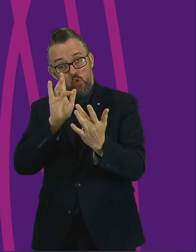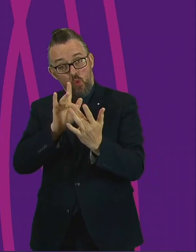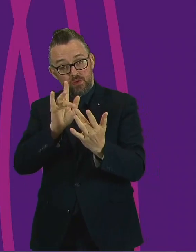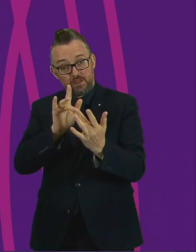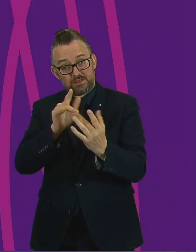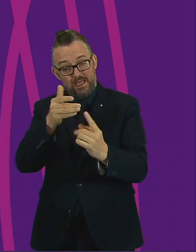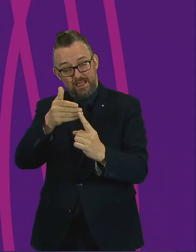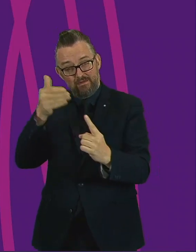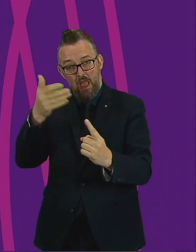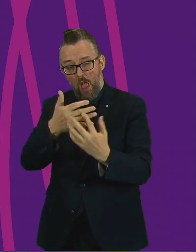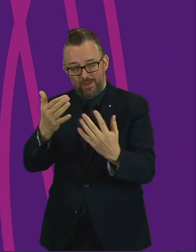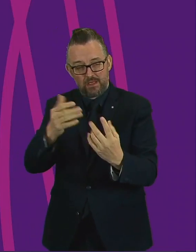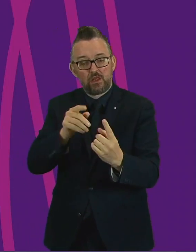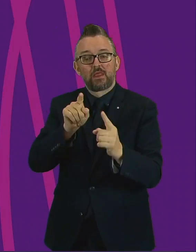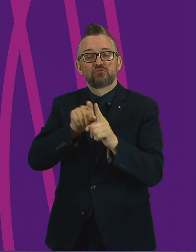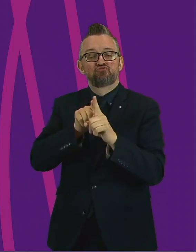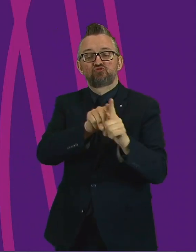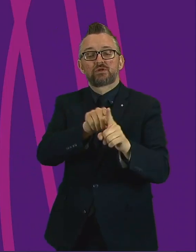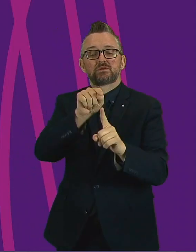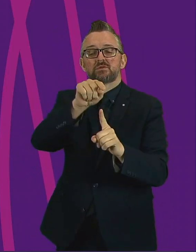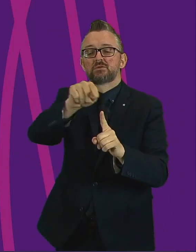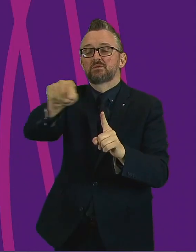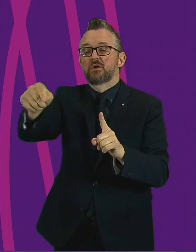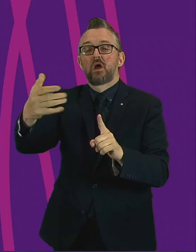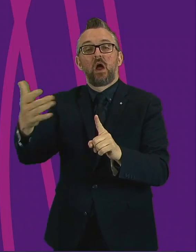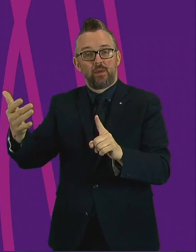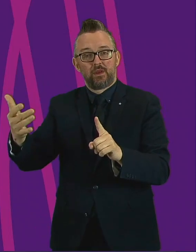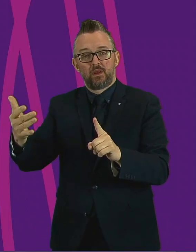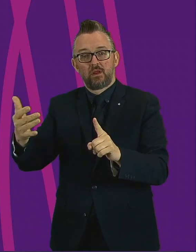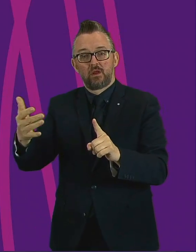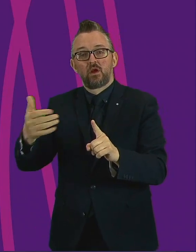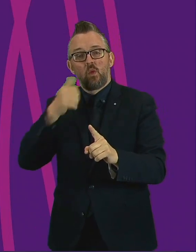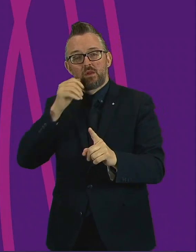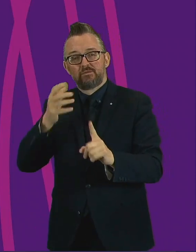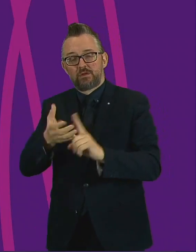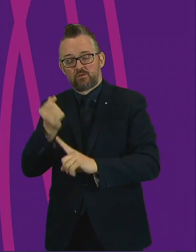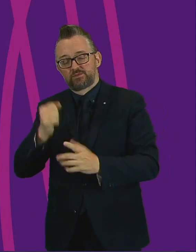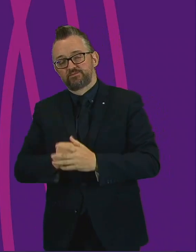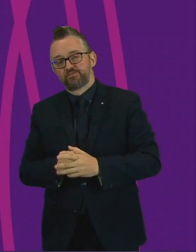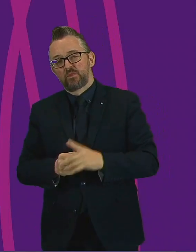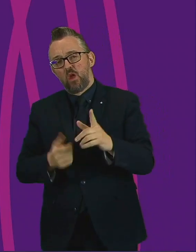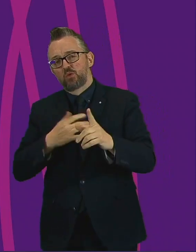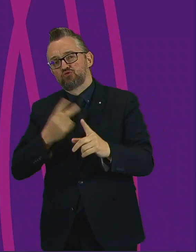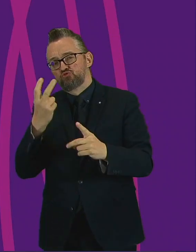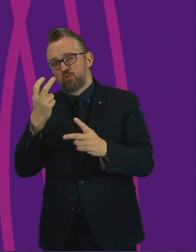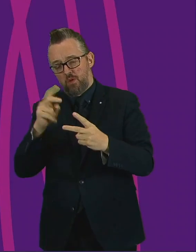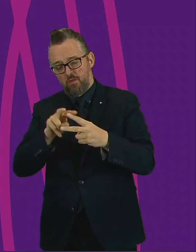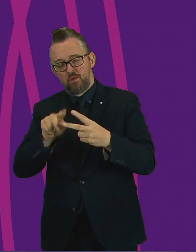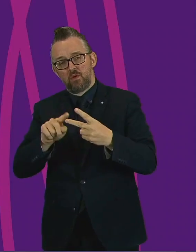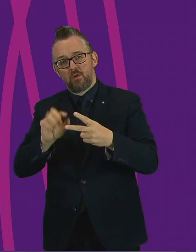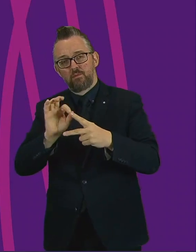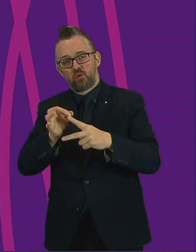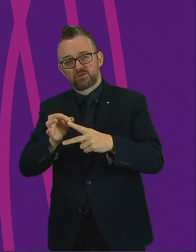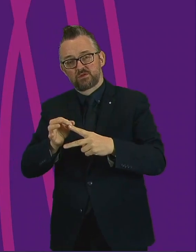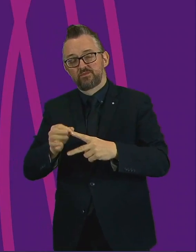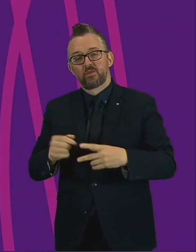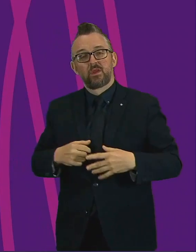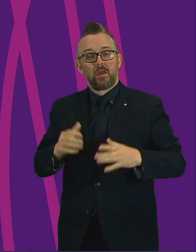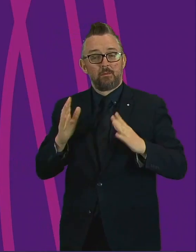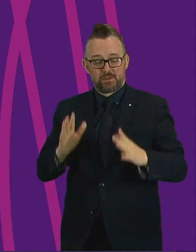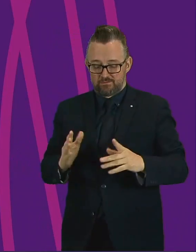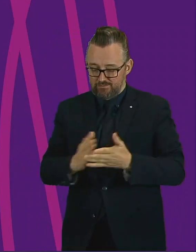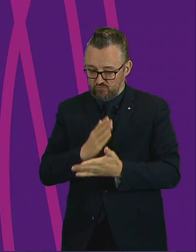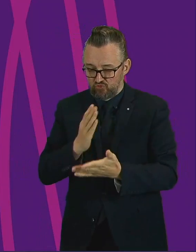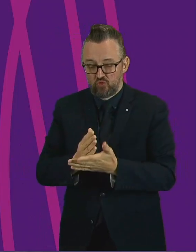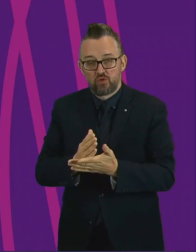of contacts that have been traced. I would make two additional points there, just as context. Of course, we have to ensure that Test and